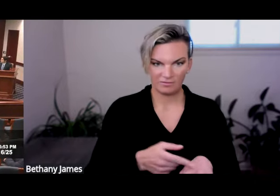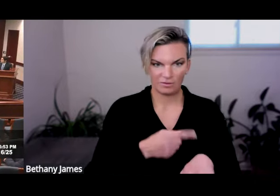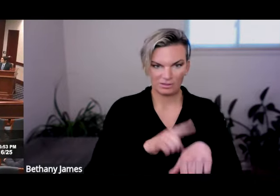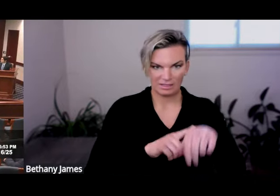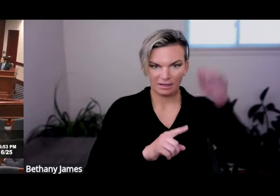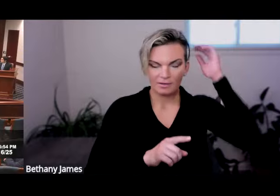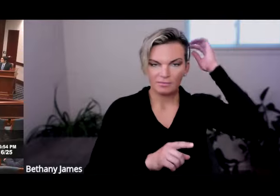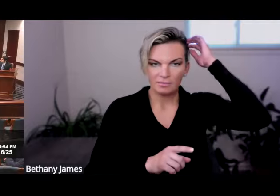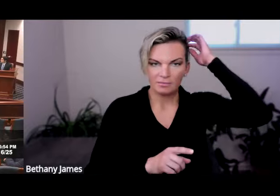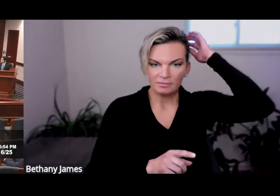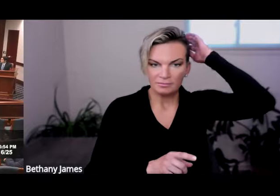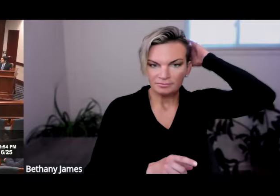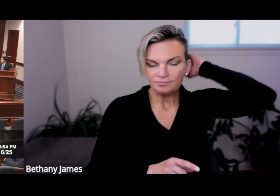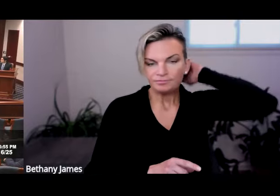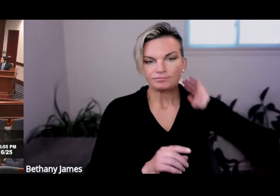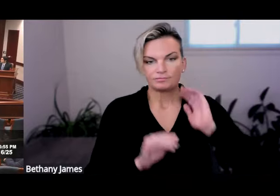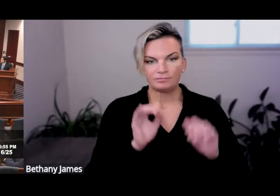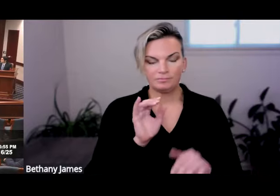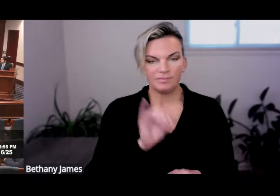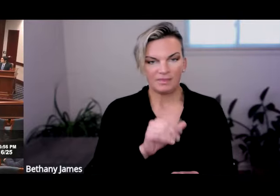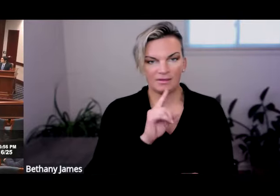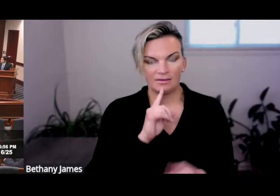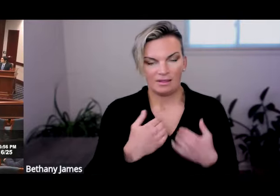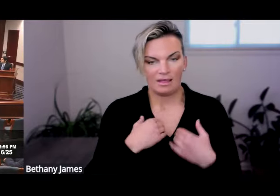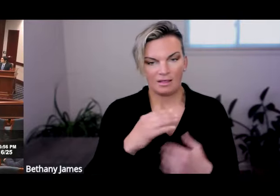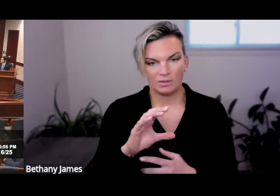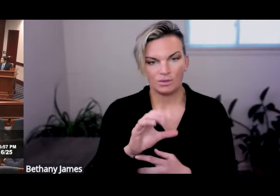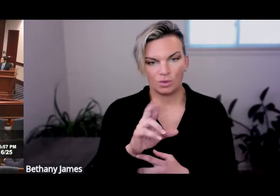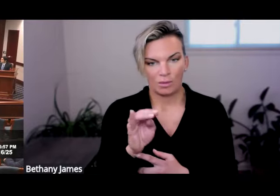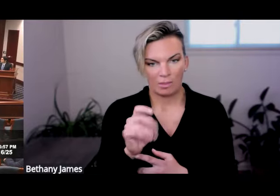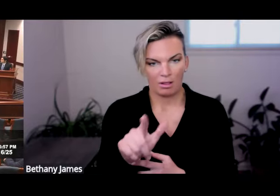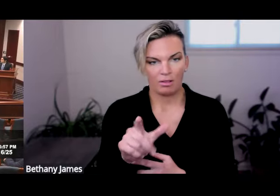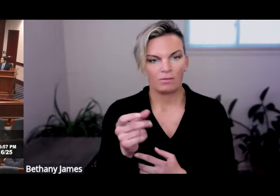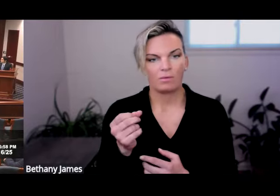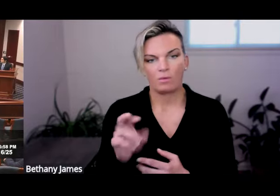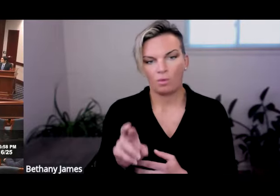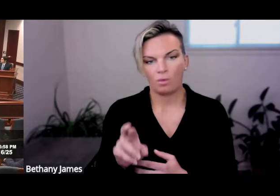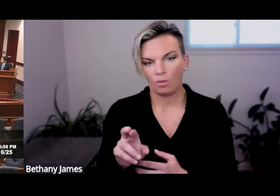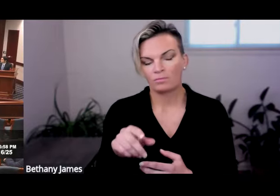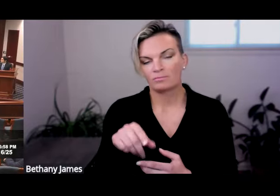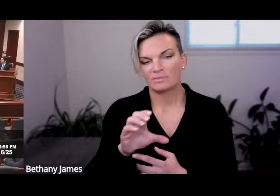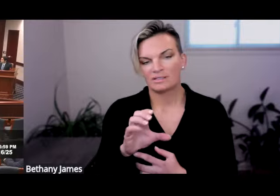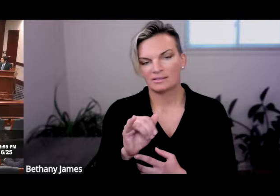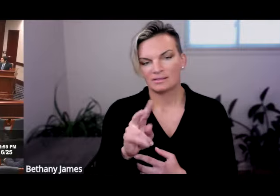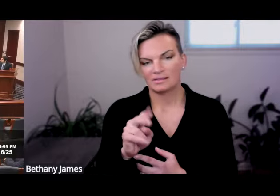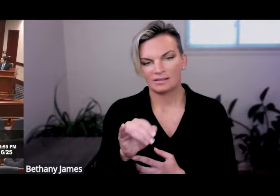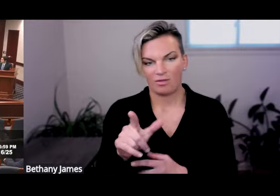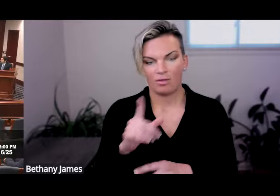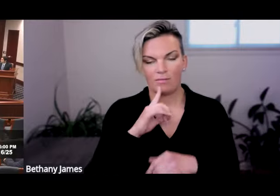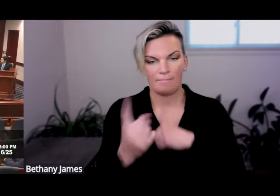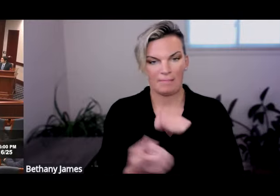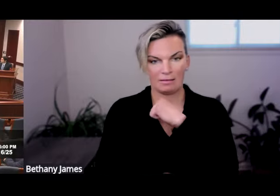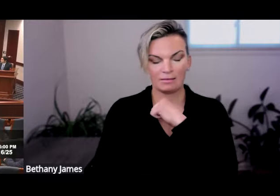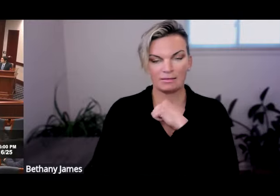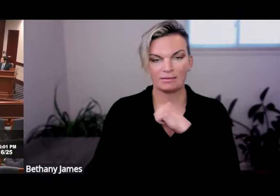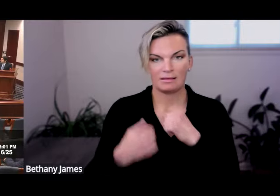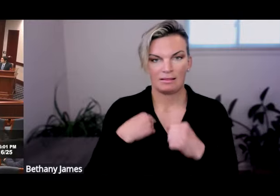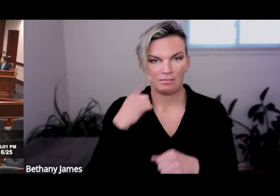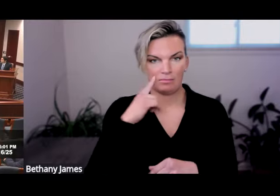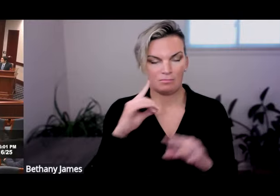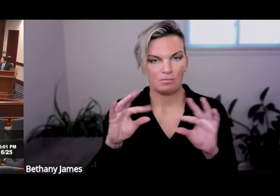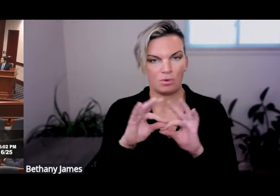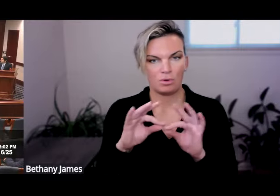that has a criminal or civil penalty to it, I think is very important. But